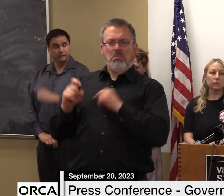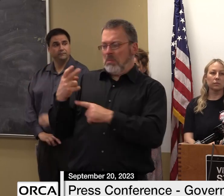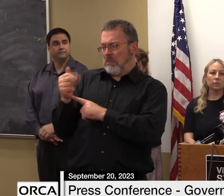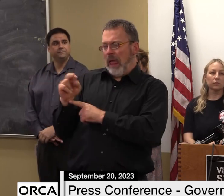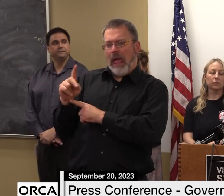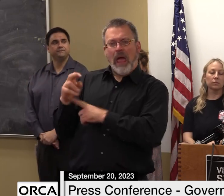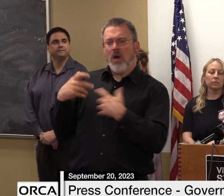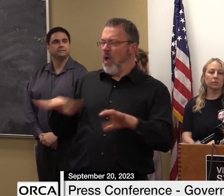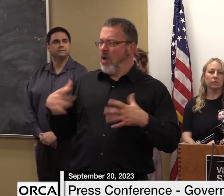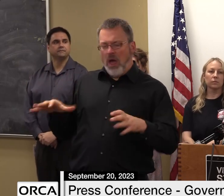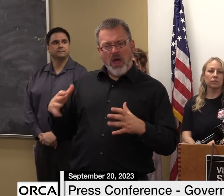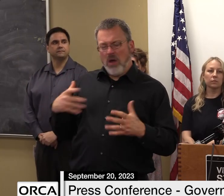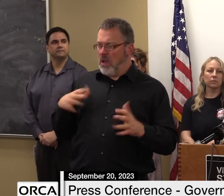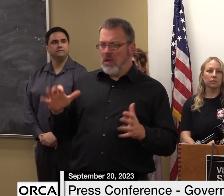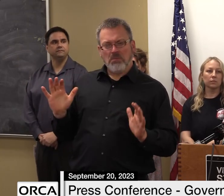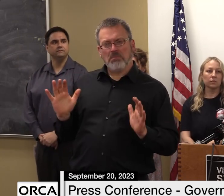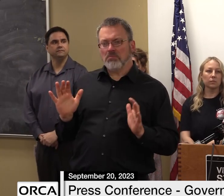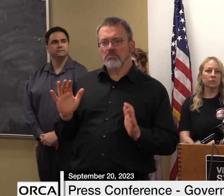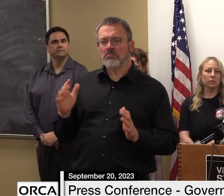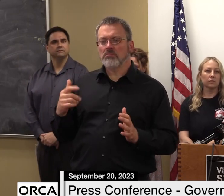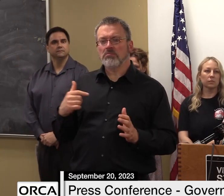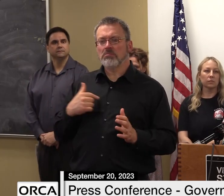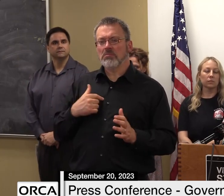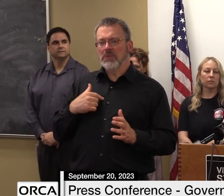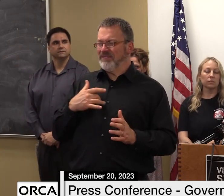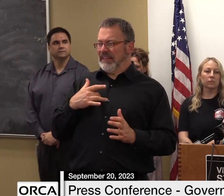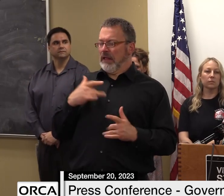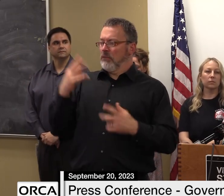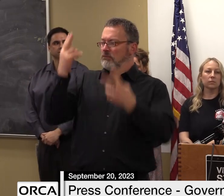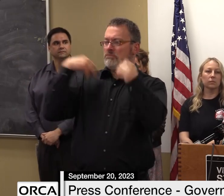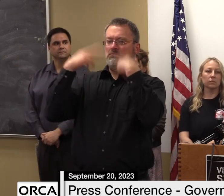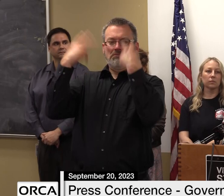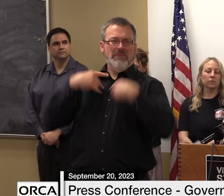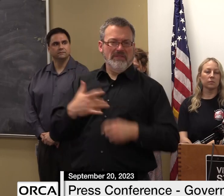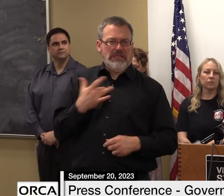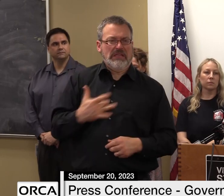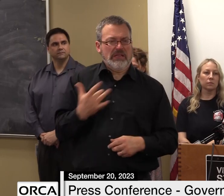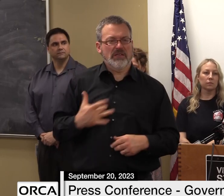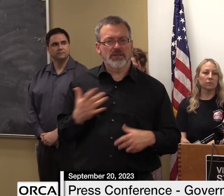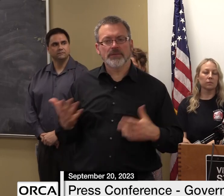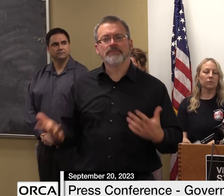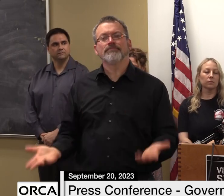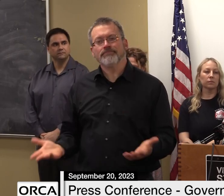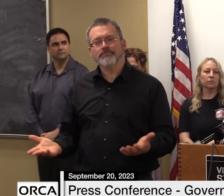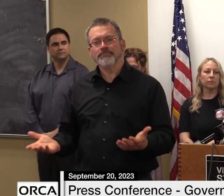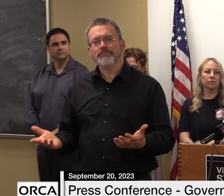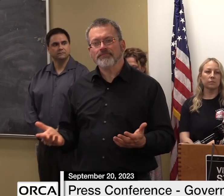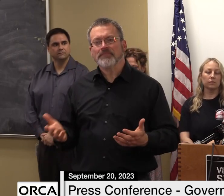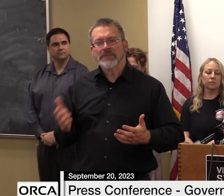He believed it was for the less fortunate. He explained that